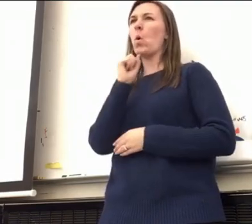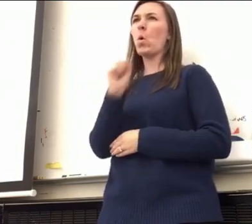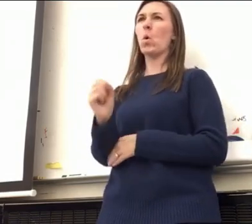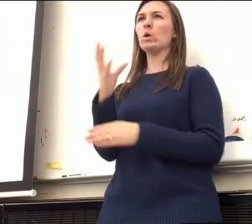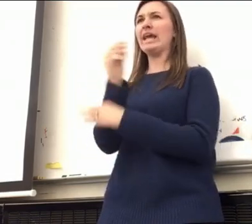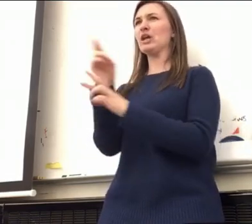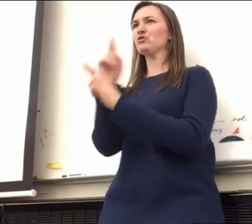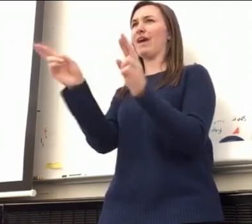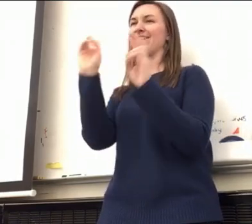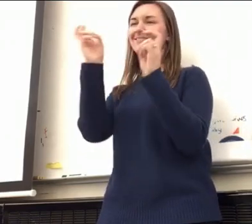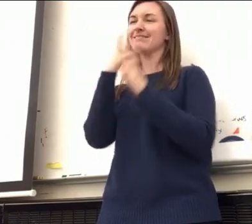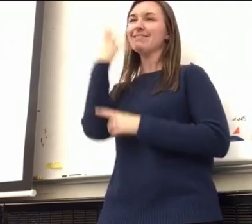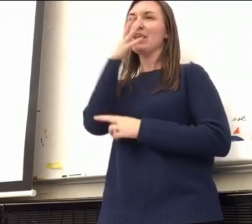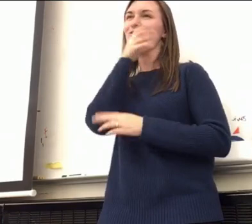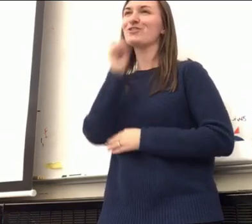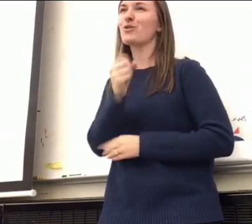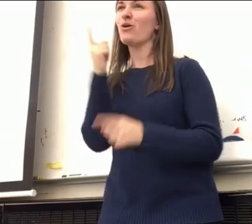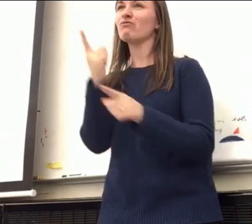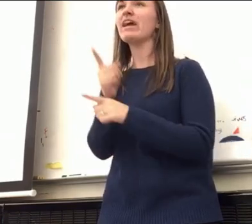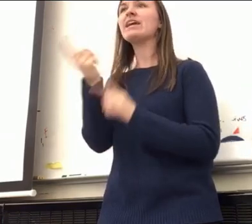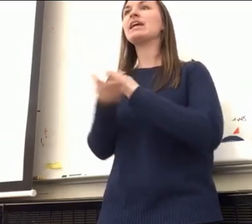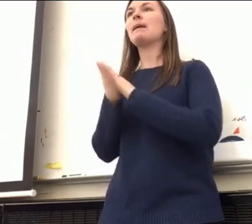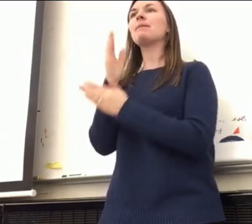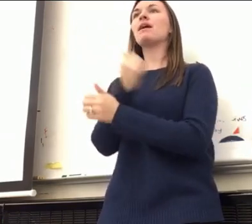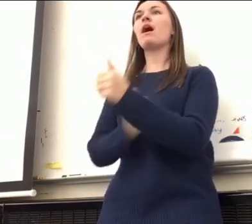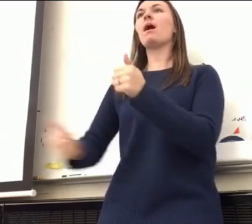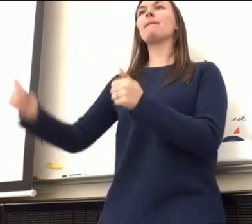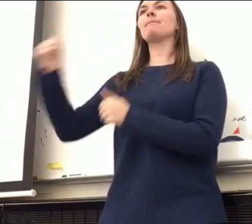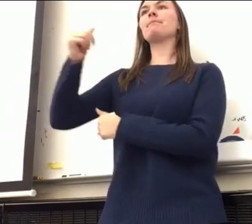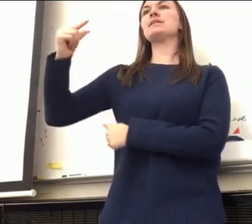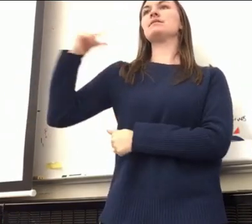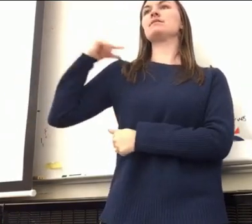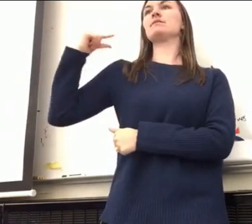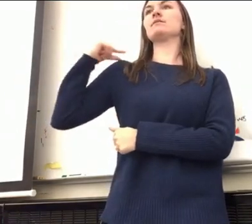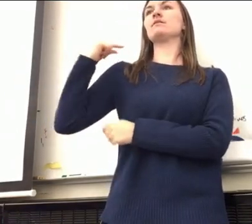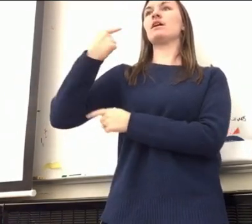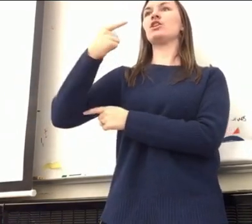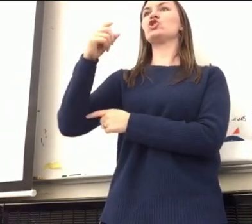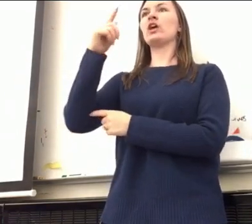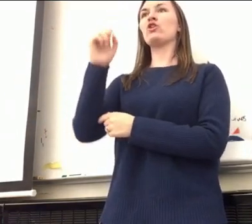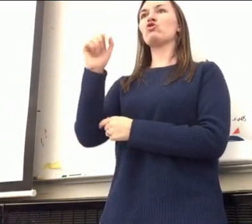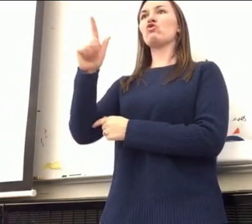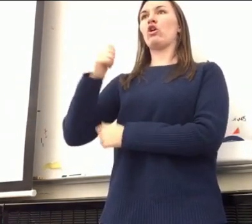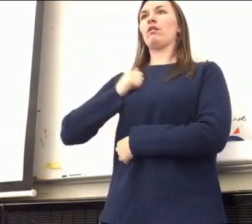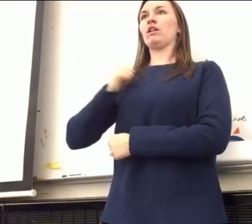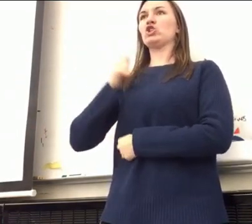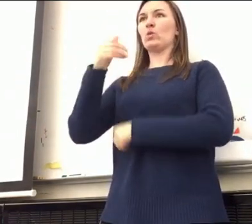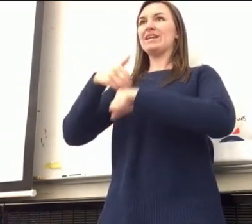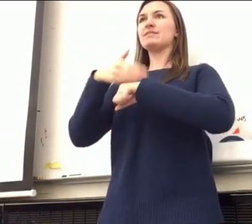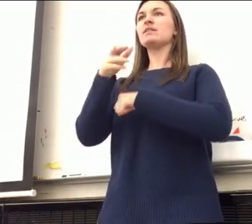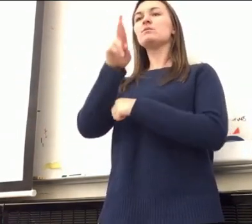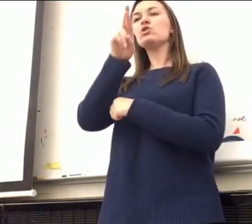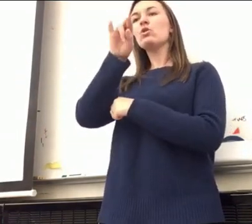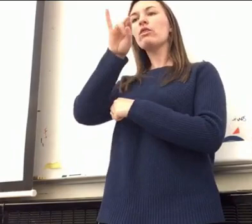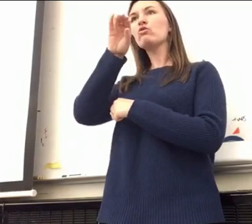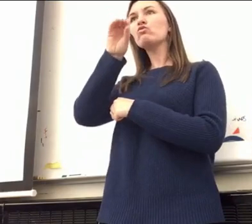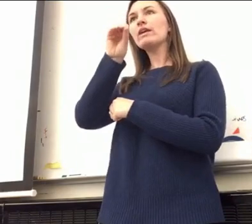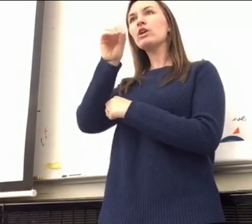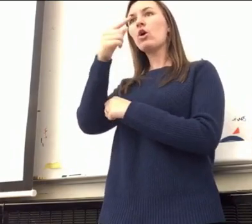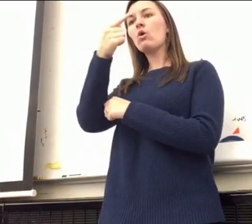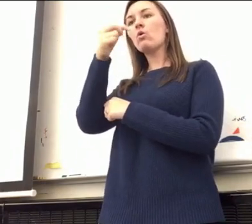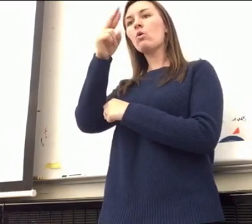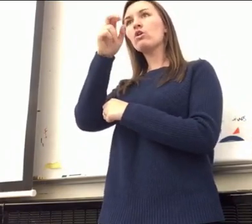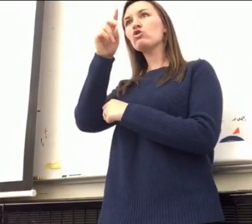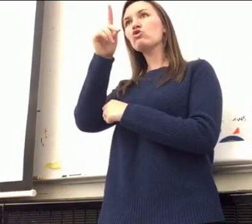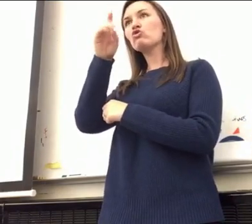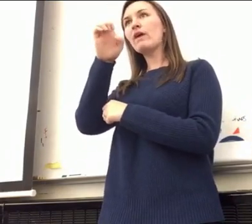is that he is going to be his general. He sends his general to the border of the Rio Grande River, which you might want to write down, the Rio